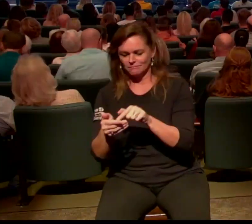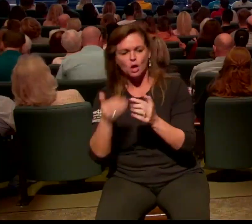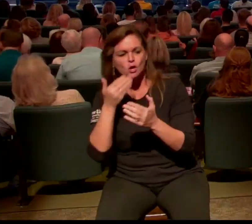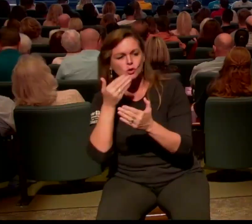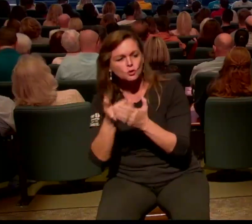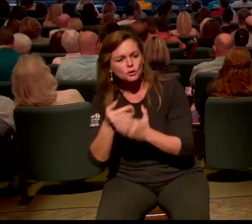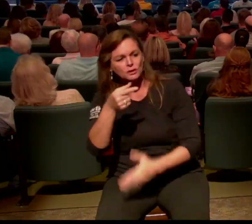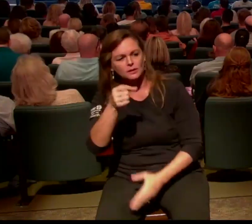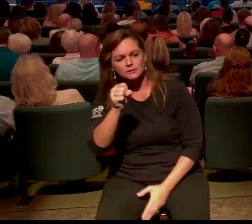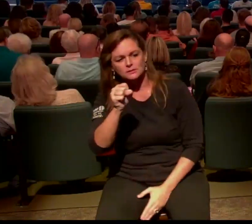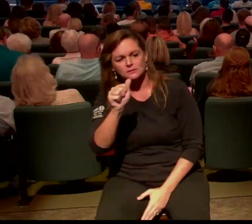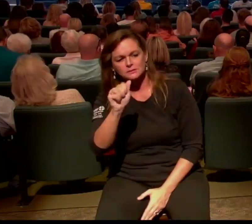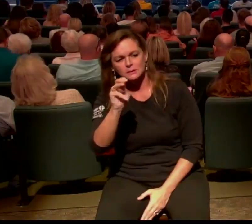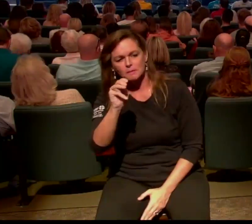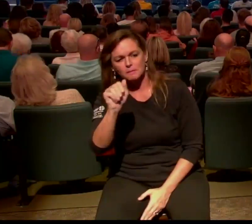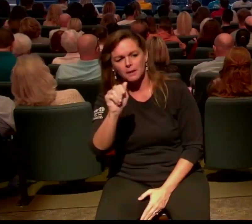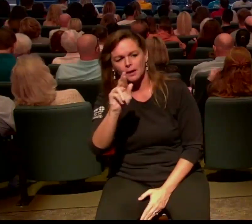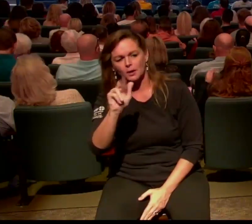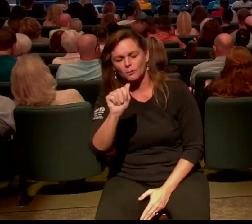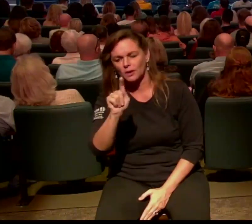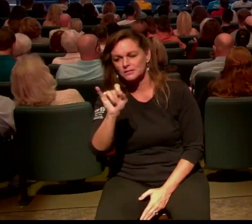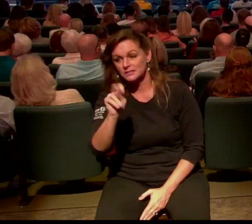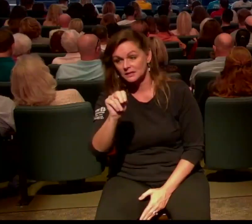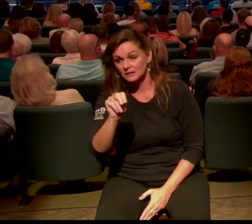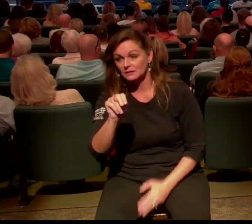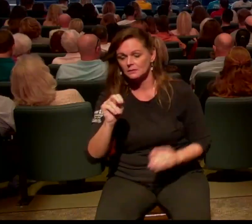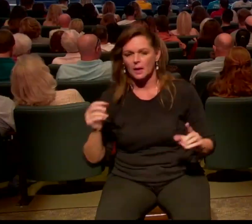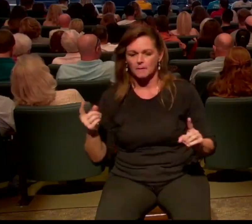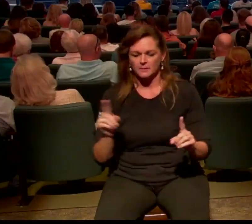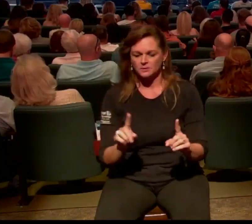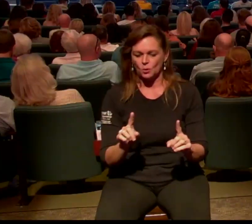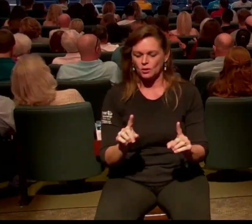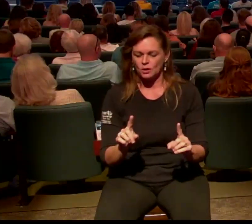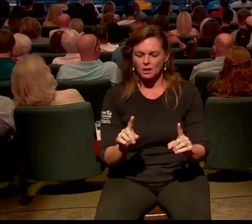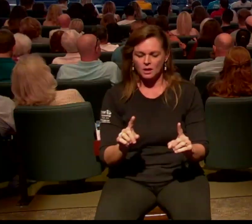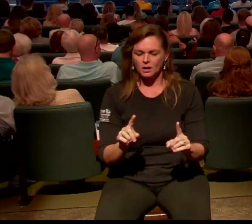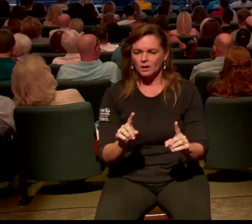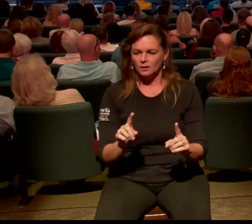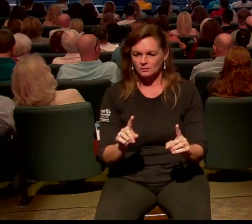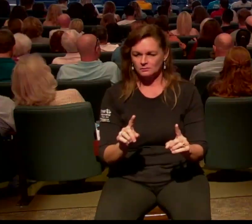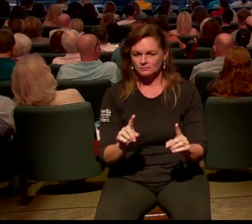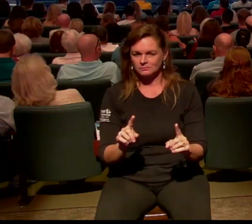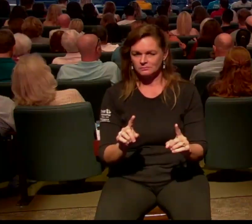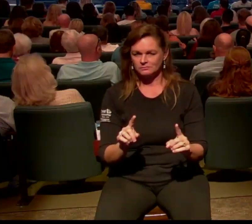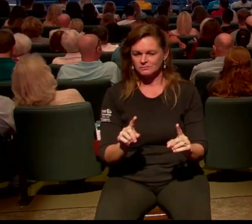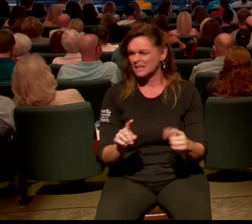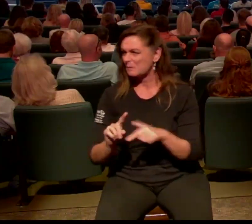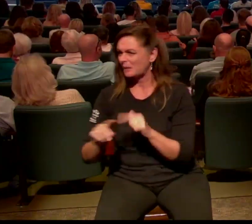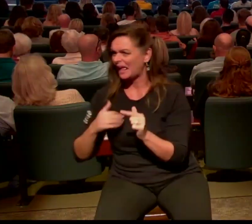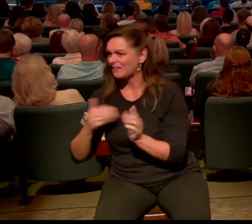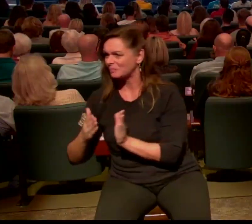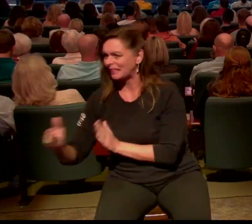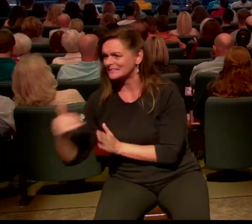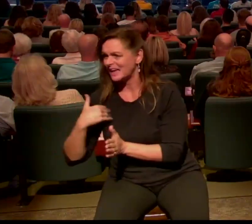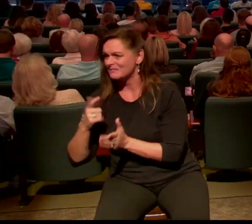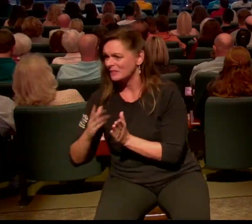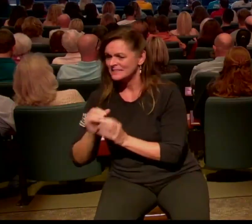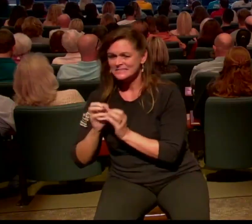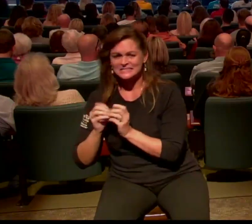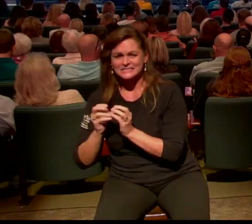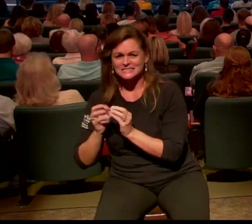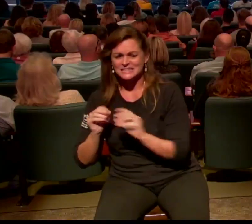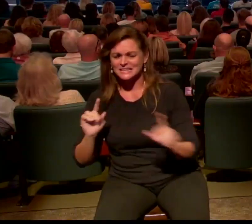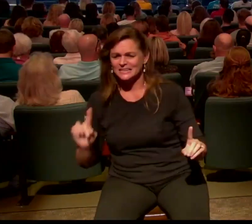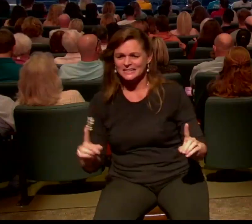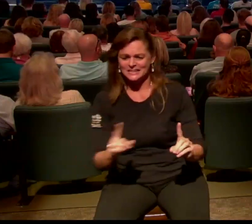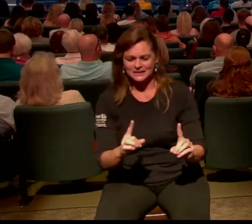Samaritan is that he was willing to be inconvenienced. He was willing to stop his schedule. He was willing to change his plans to